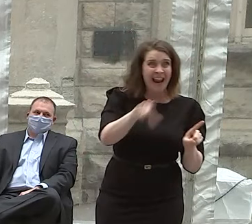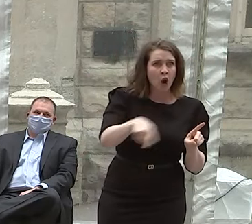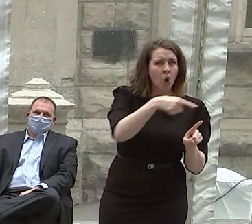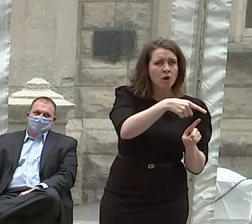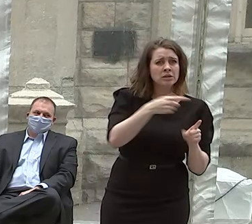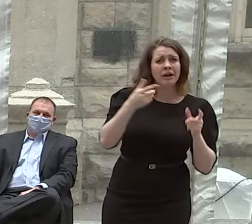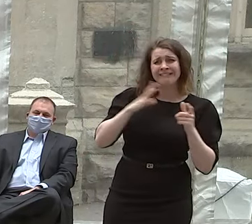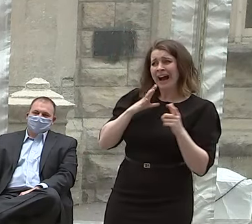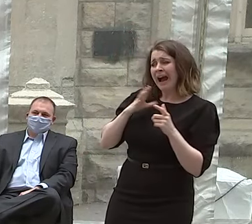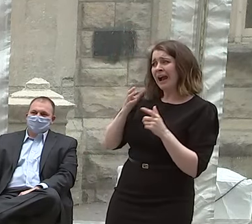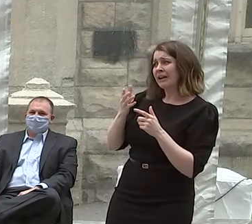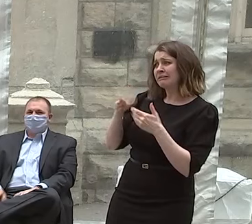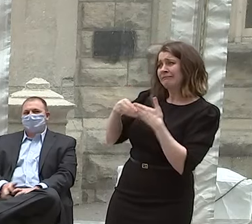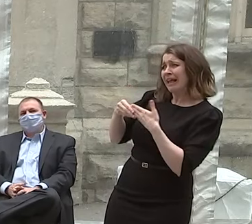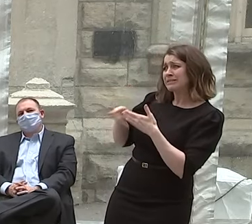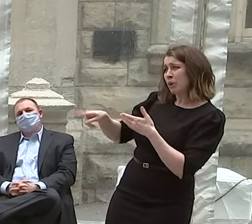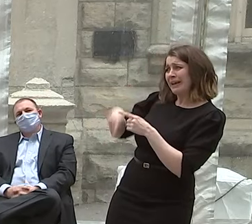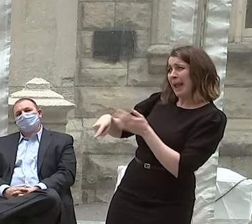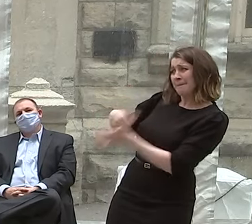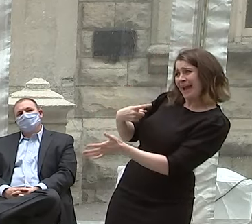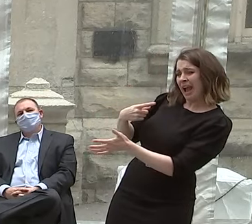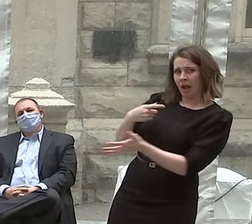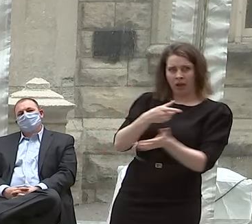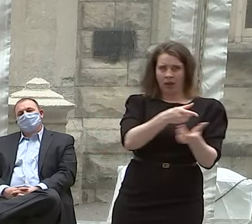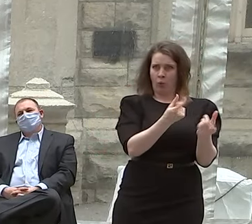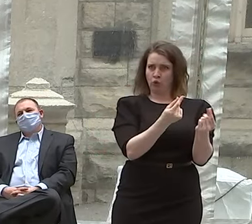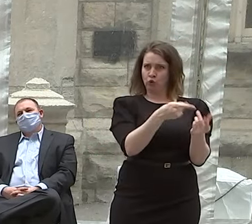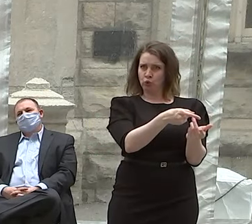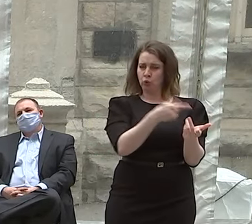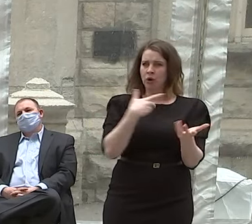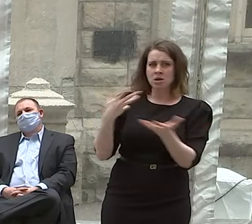be a big part of, I think, going forward.